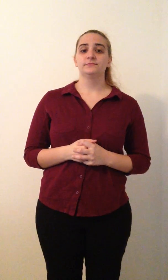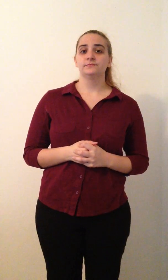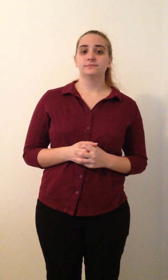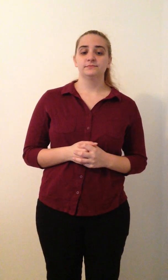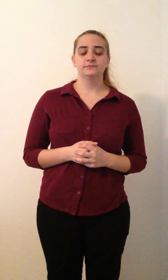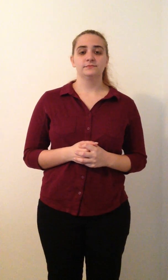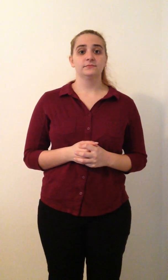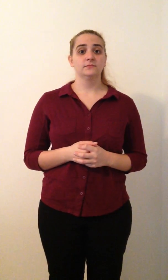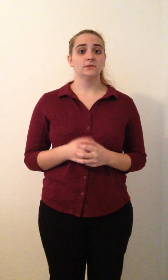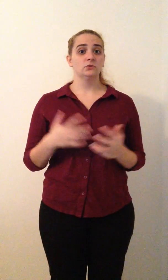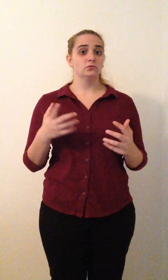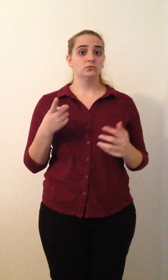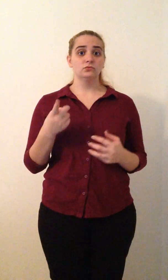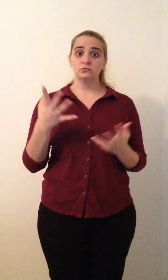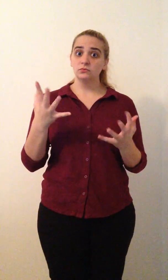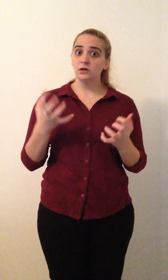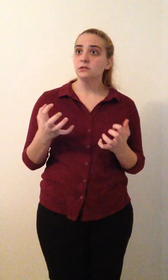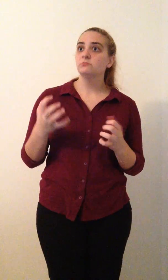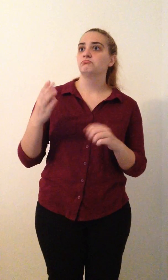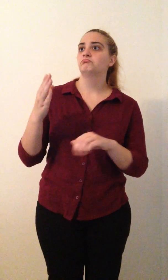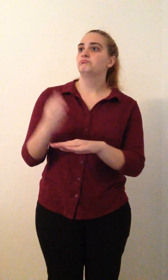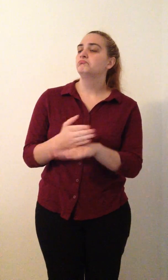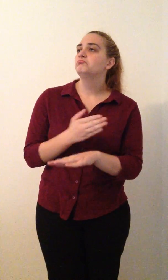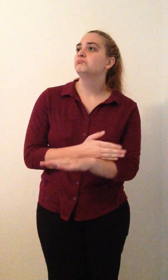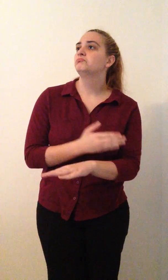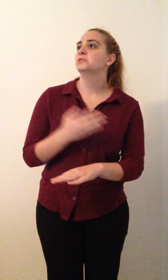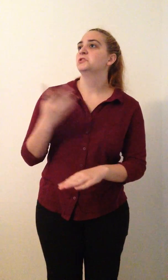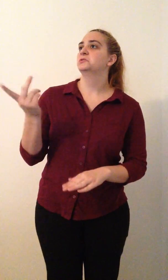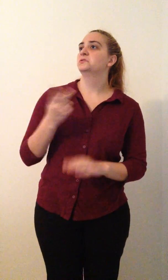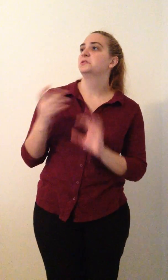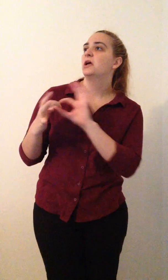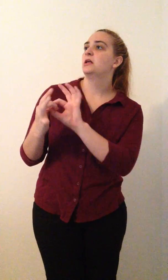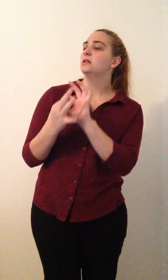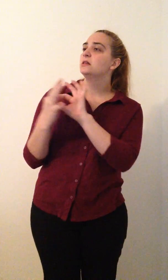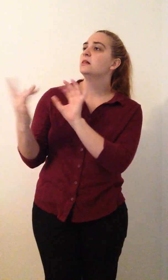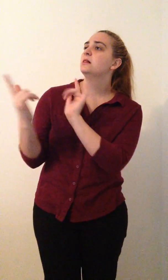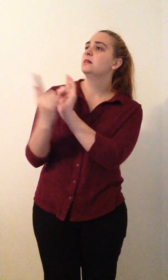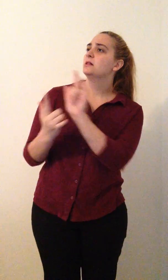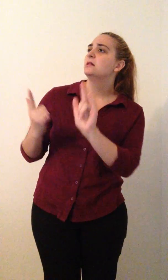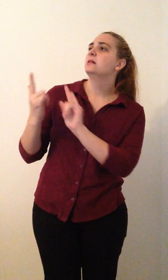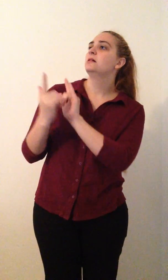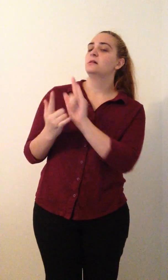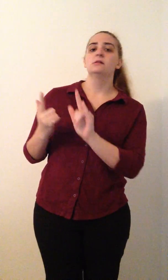and improve the relationship and improve yourself, and they have no interest in doing it.